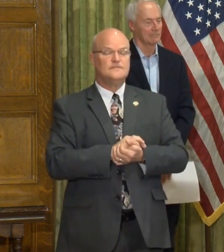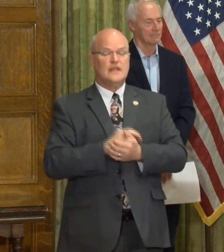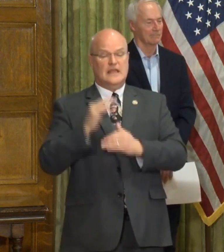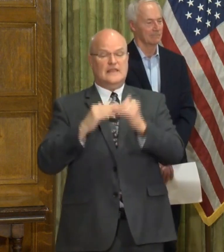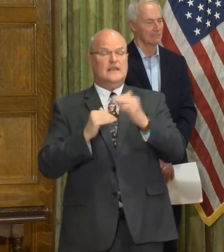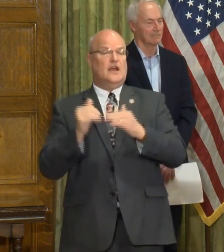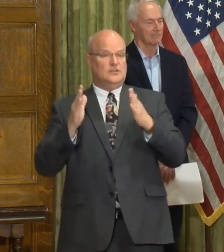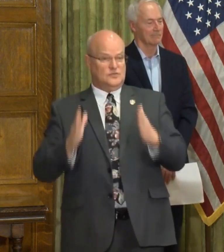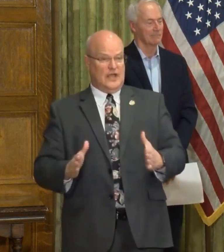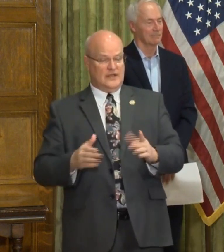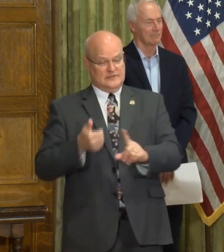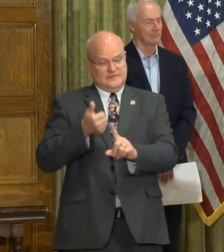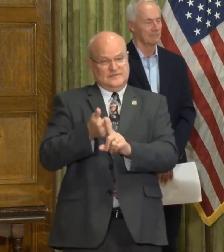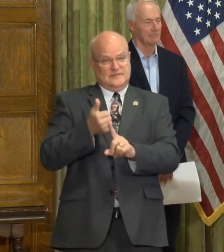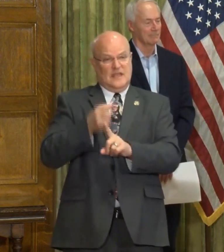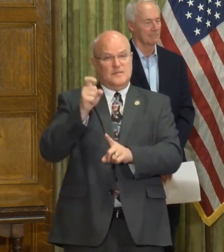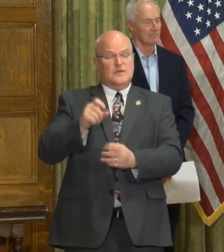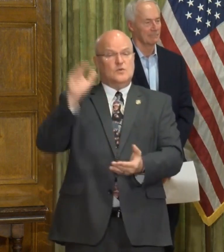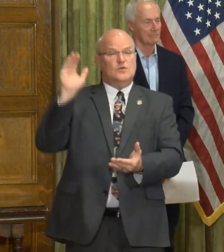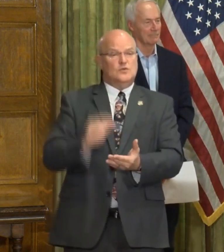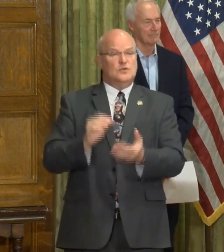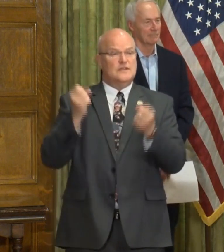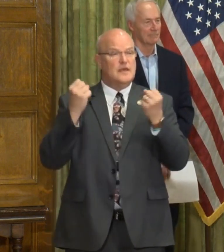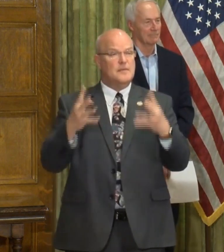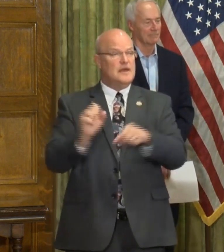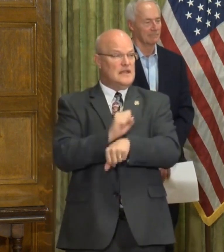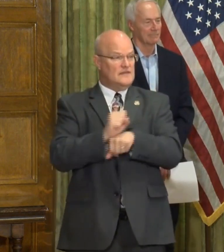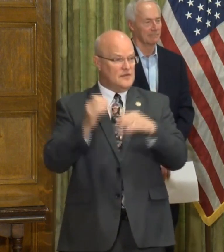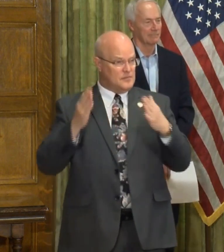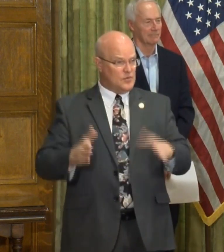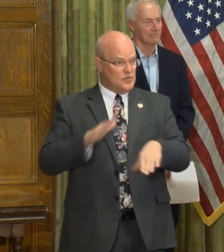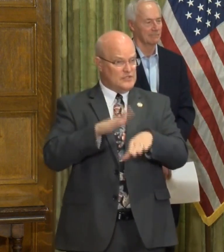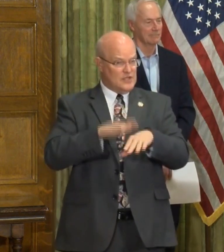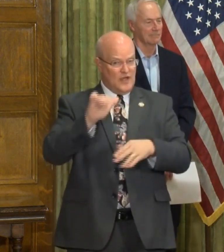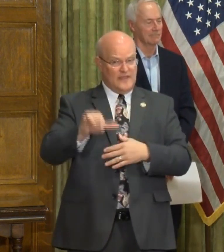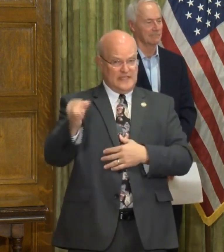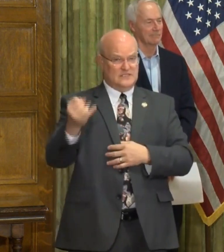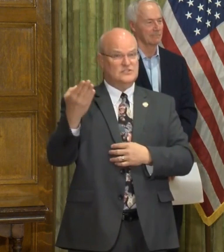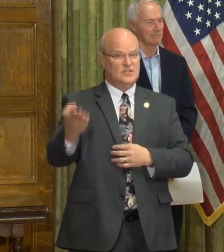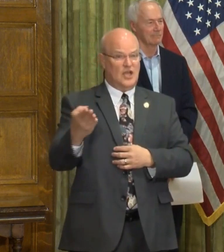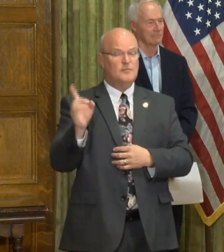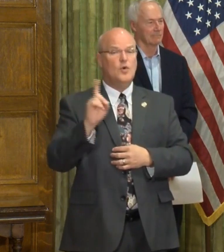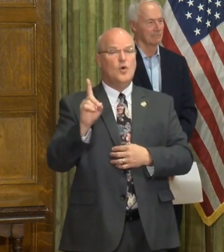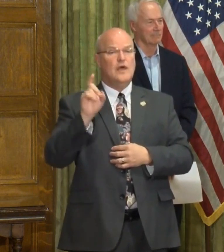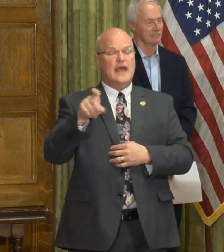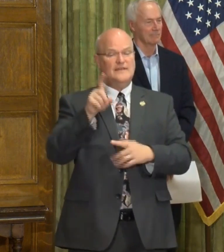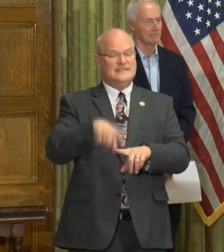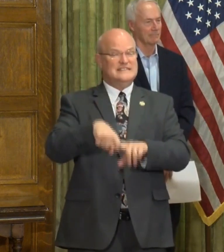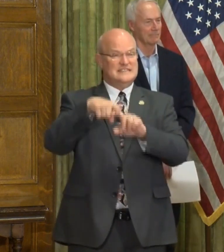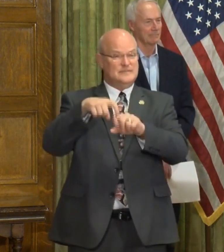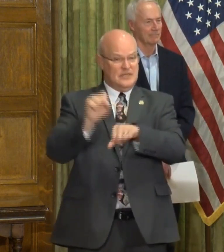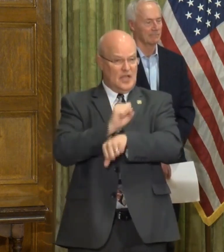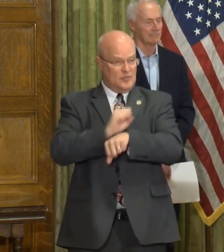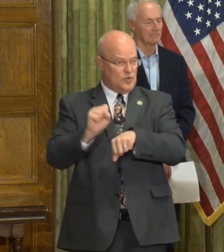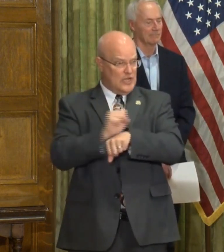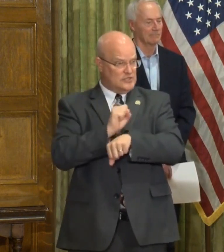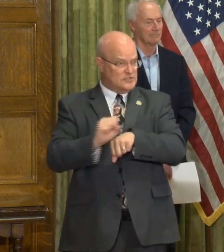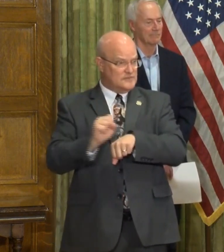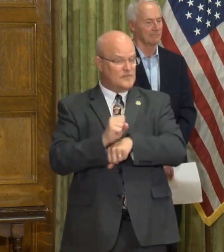the contractors, if they have to reduce the amount of employees on that job or they have to